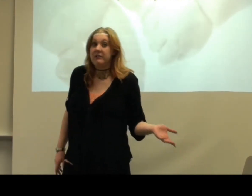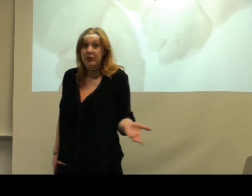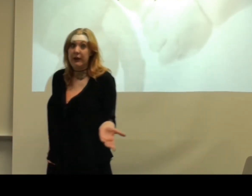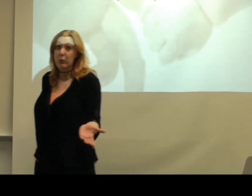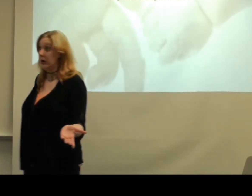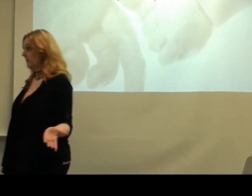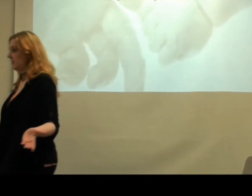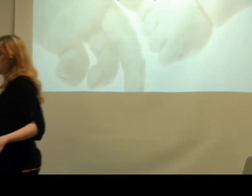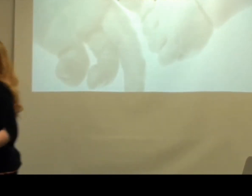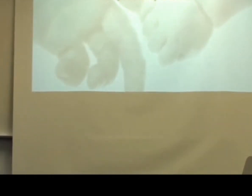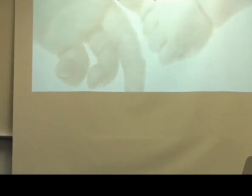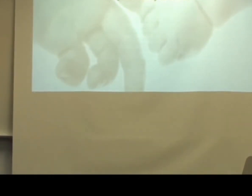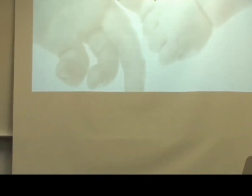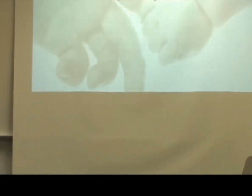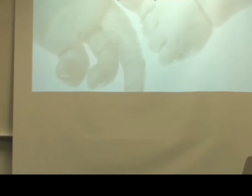so that it works.